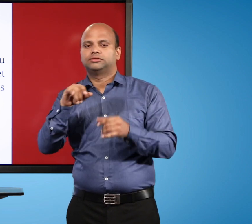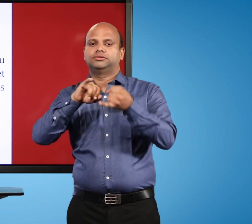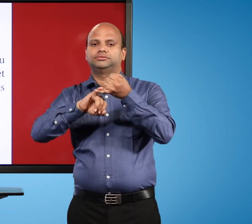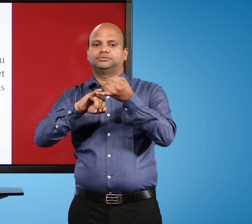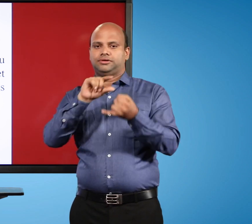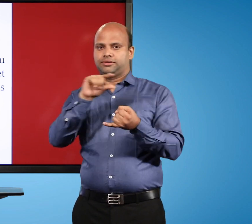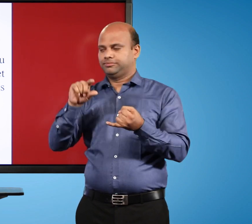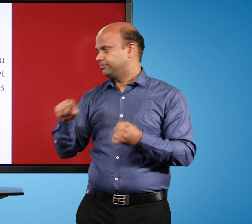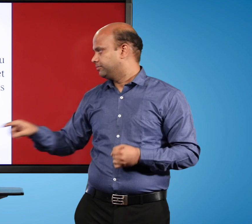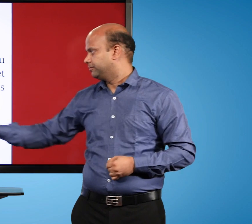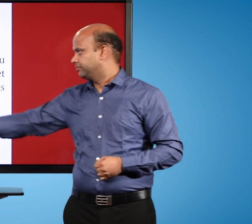its successor.